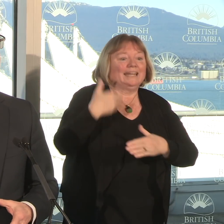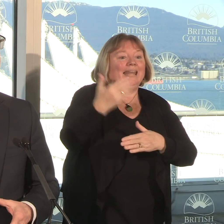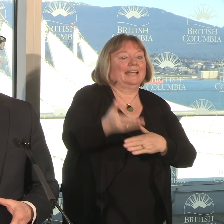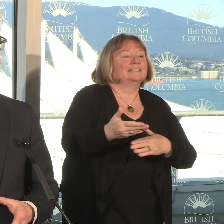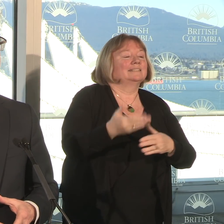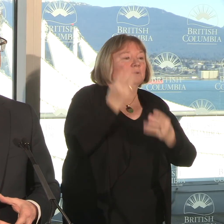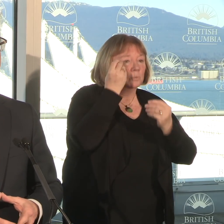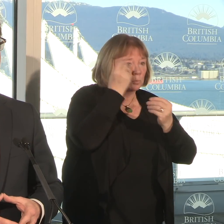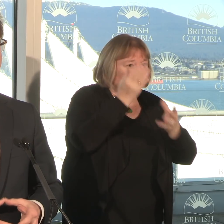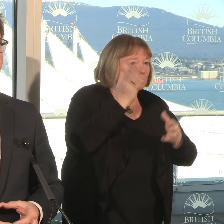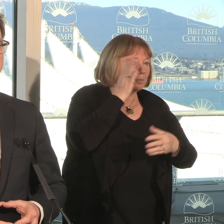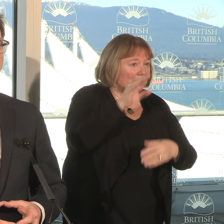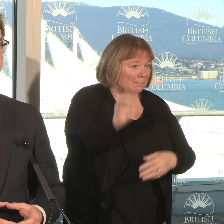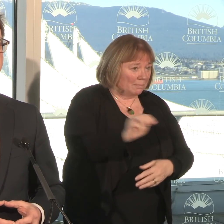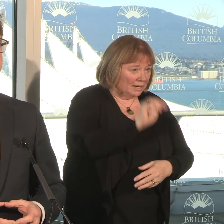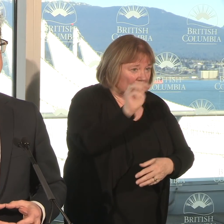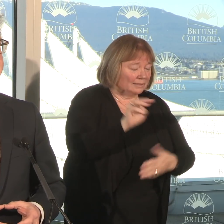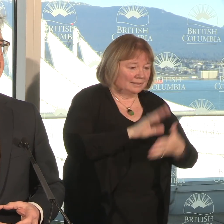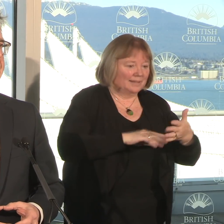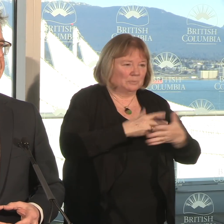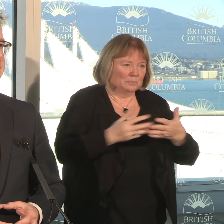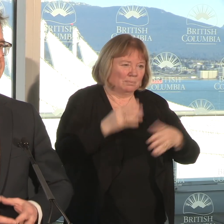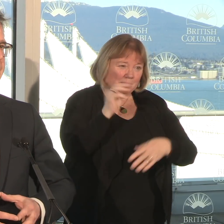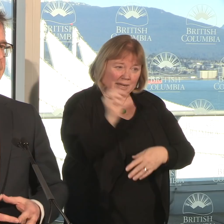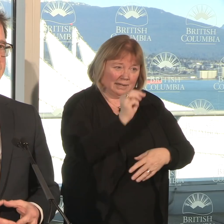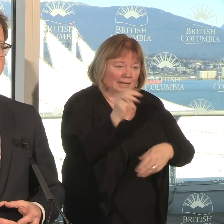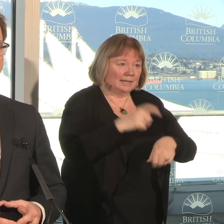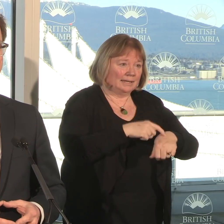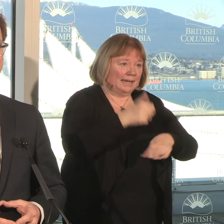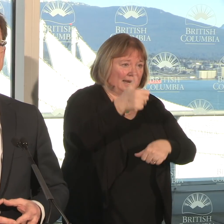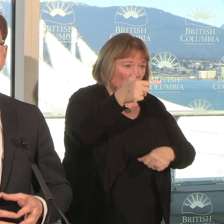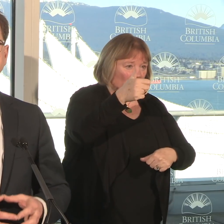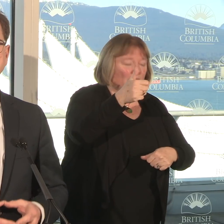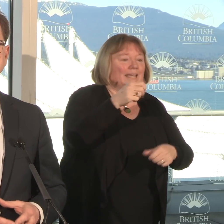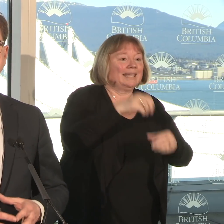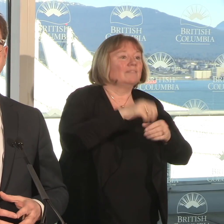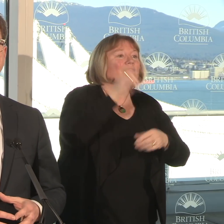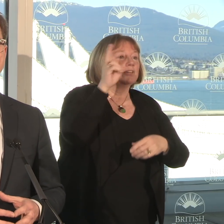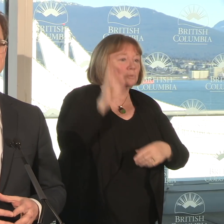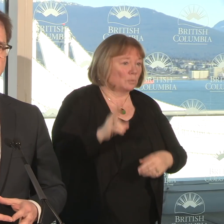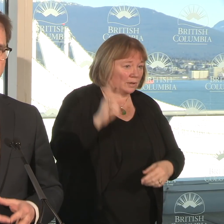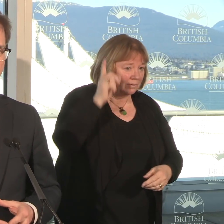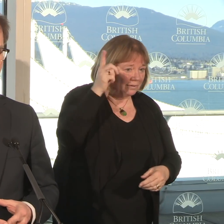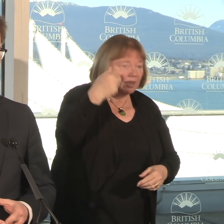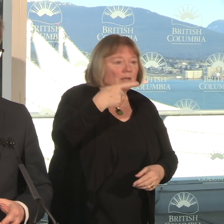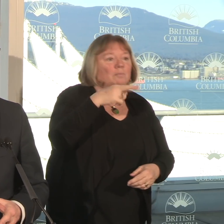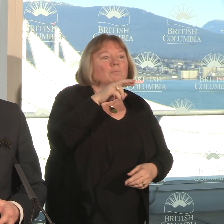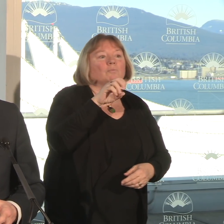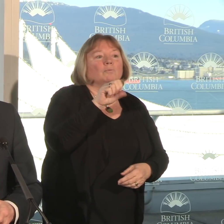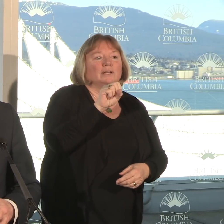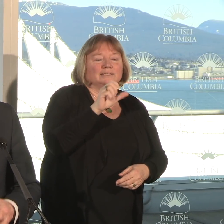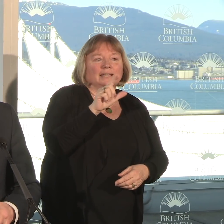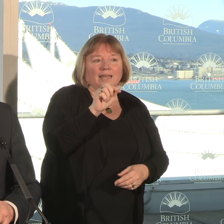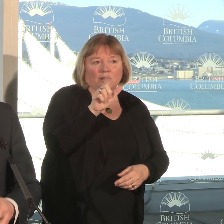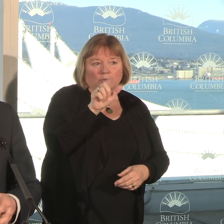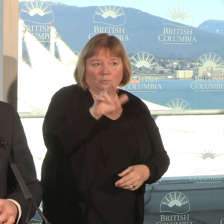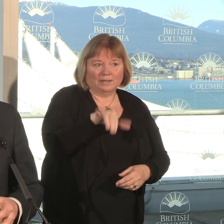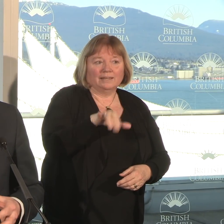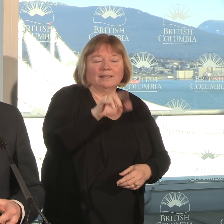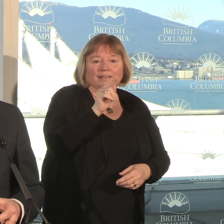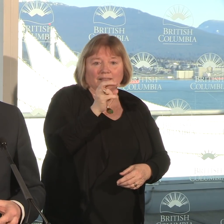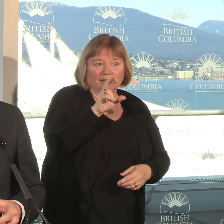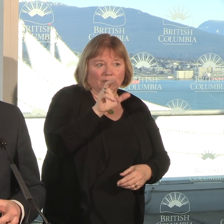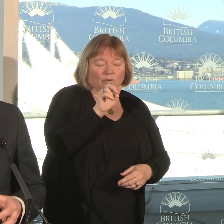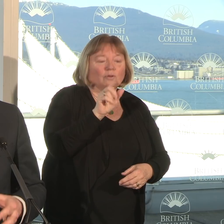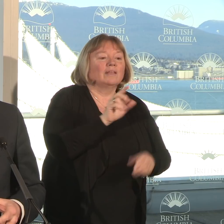will be Monday, scheduled briefing will be Monday at 10 a.m. in Victoria in the Press Gallery Theatre. And after that,